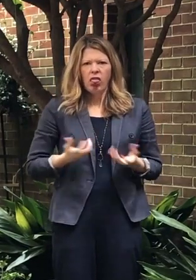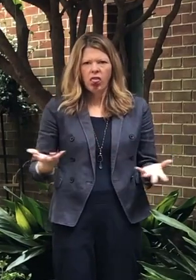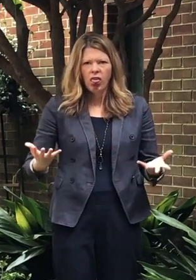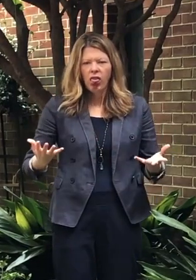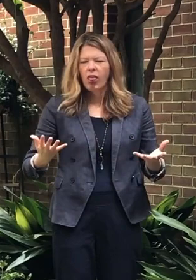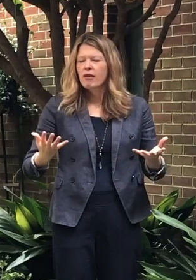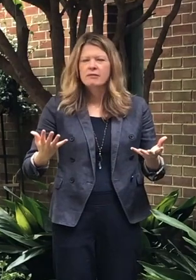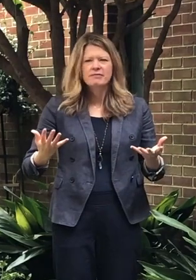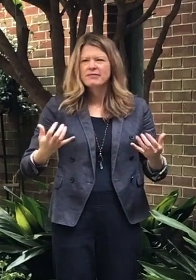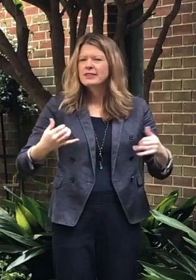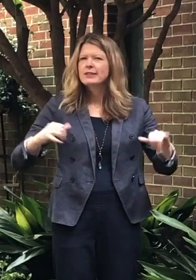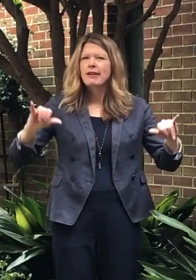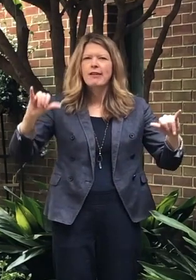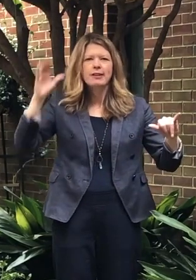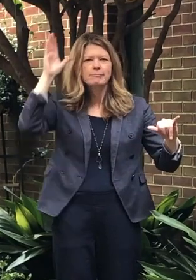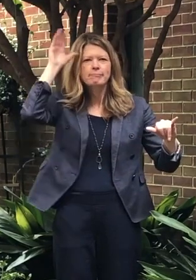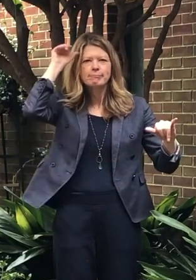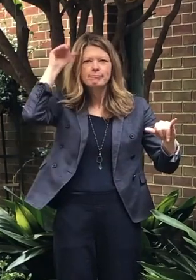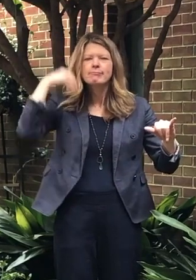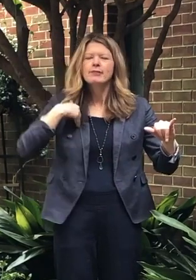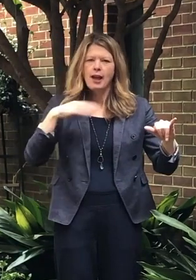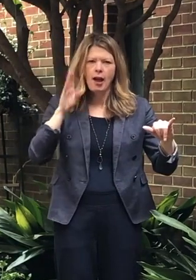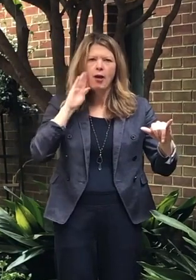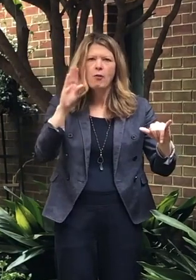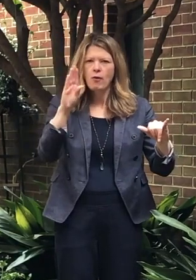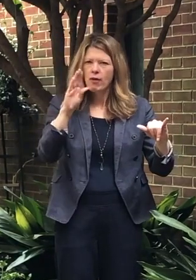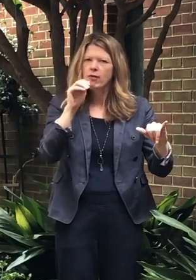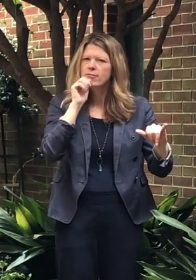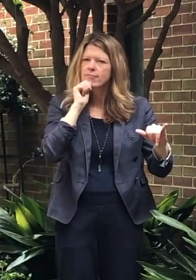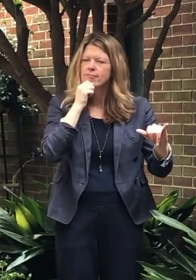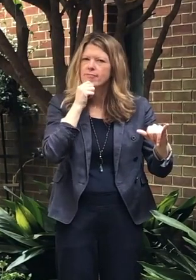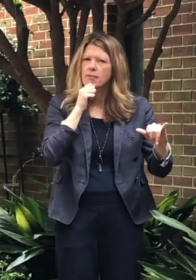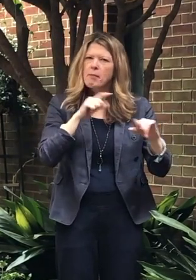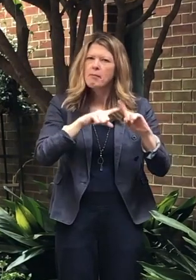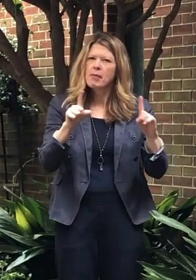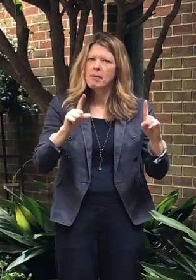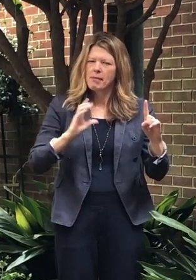the righteous one, has cut the cords of the wicked.